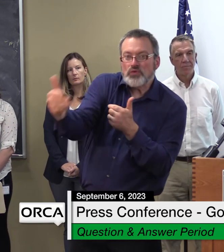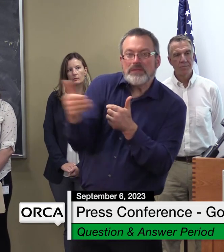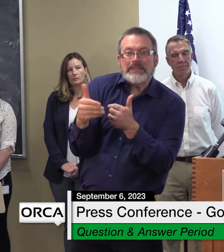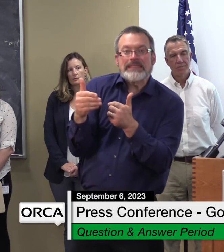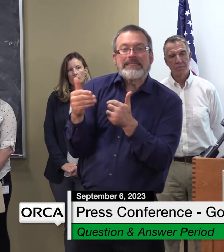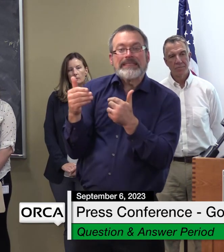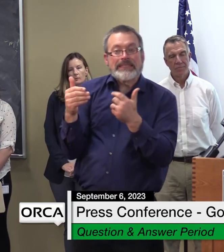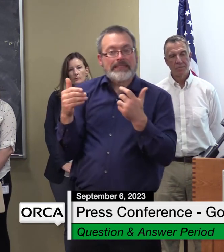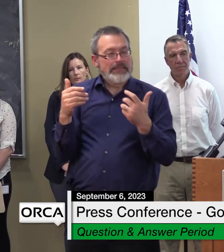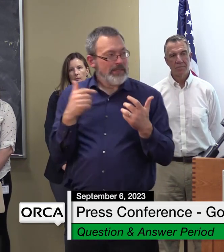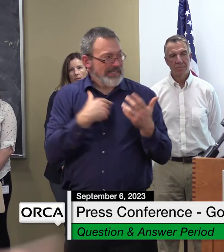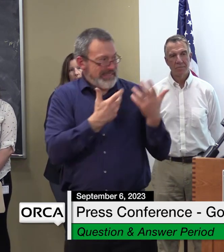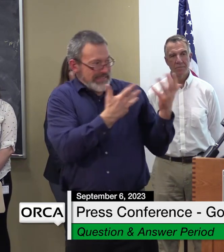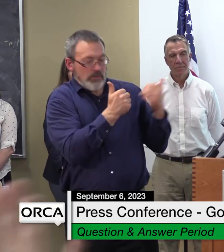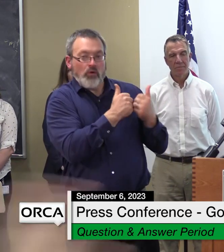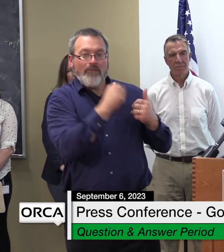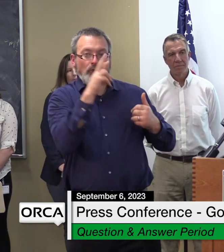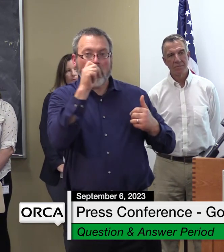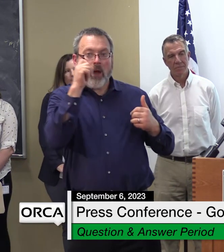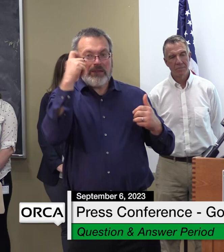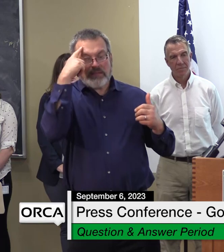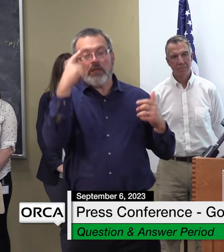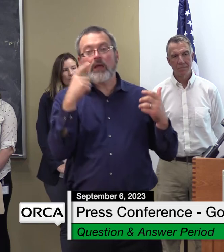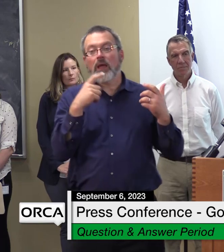up their facilities.